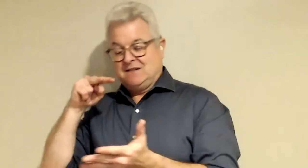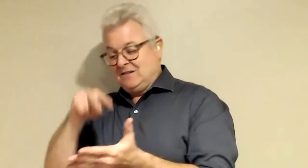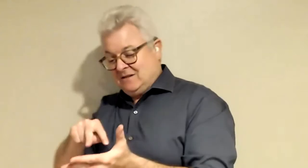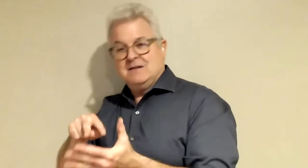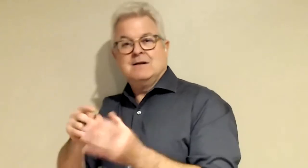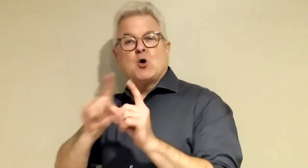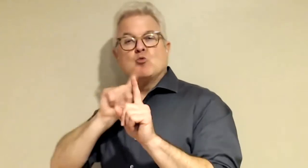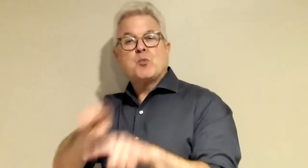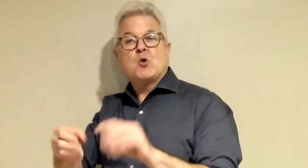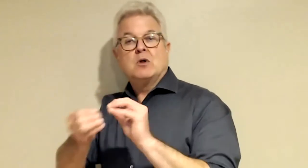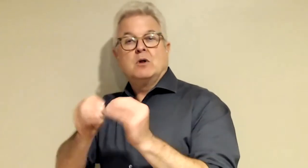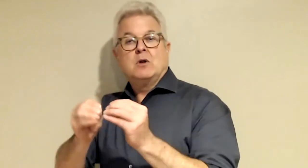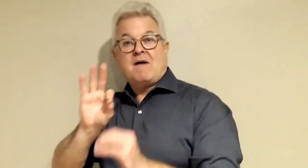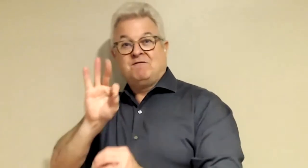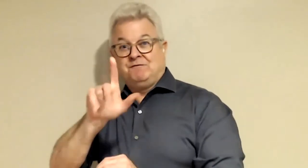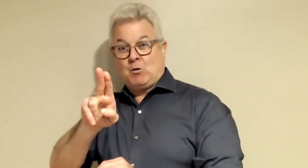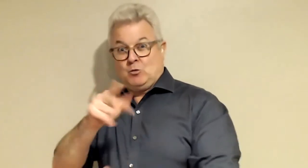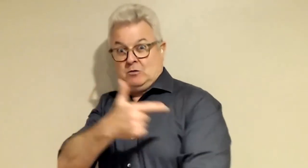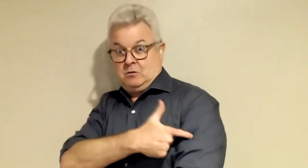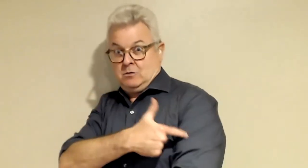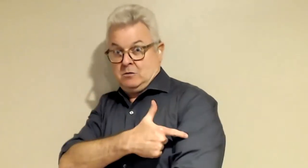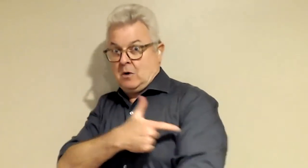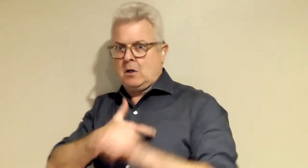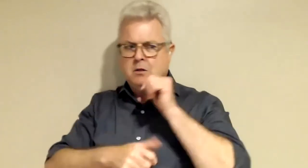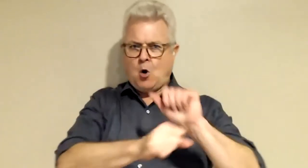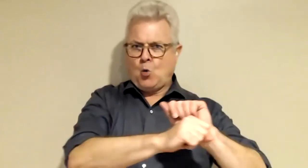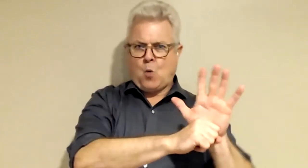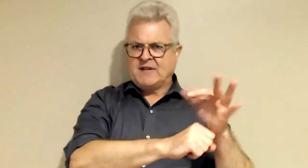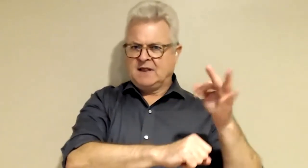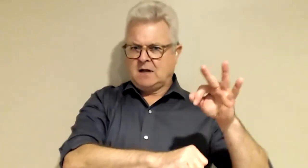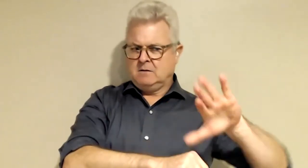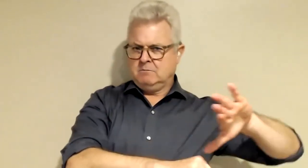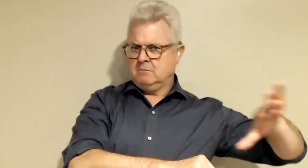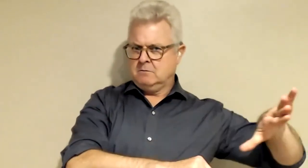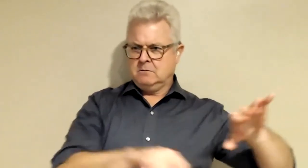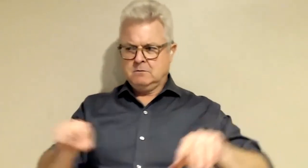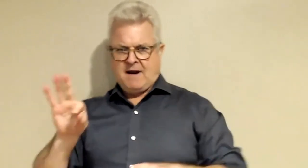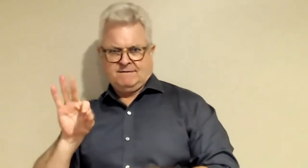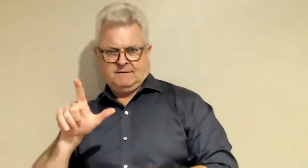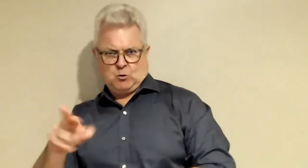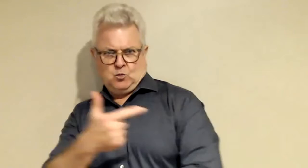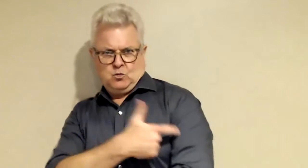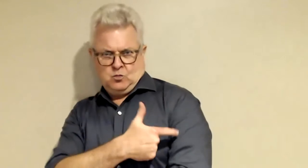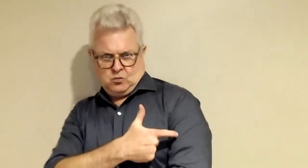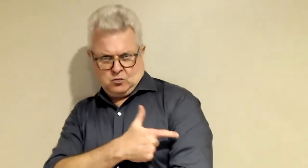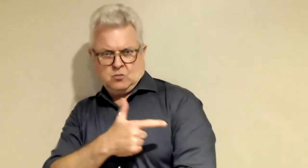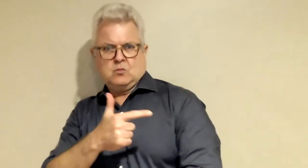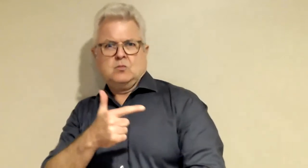already 1 month into October, November, and the second month, and the flu vaccines, not the COVID-19 vaccines, I'm speaking about the flu